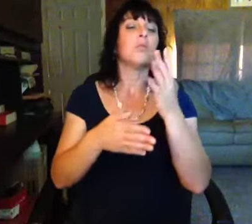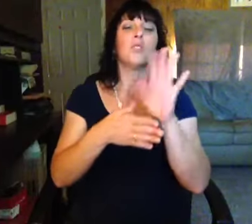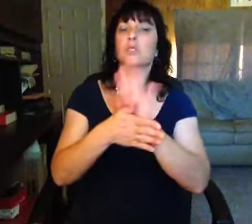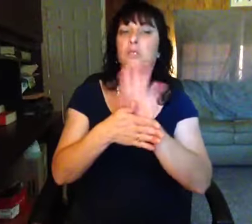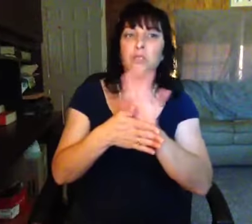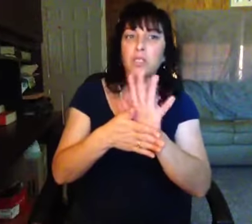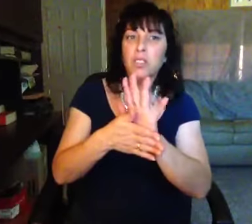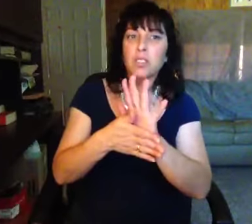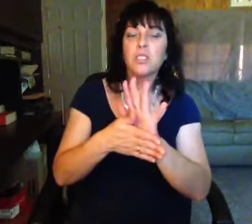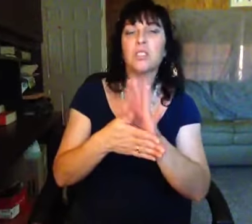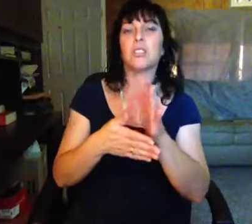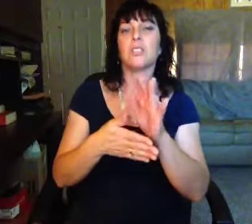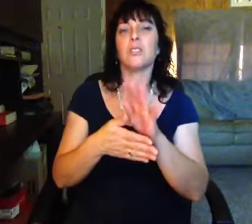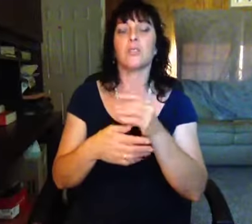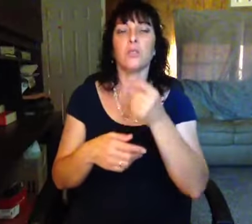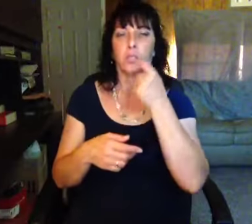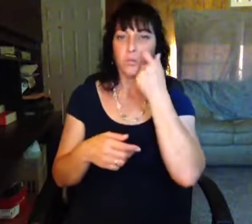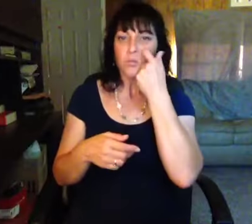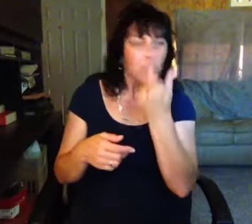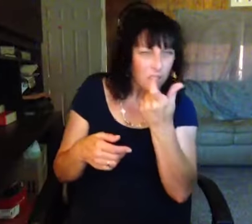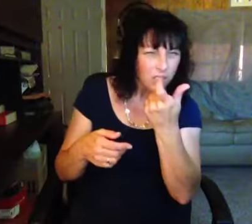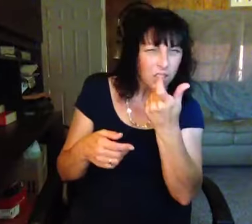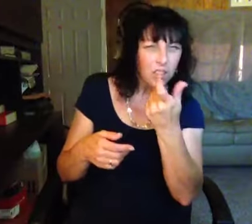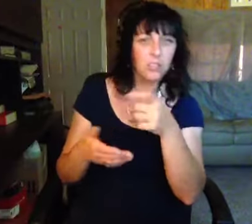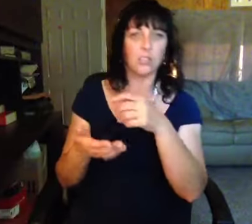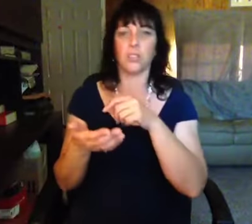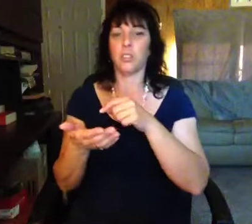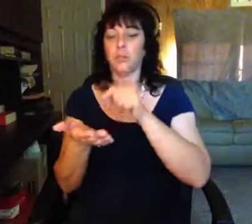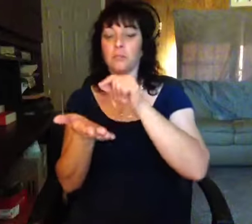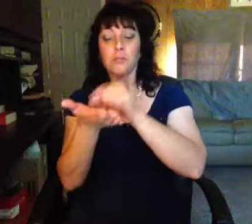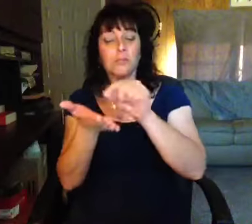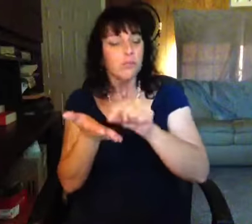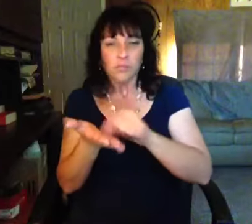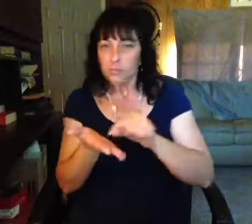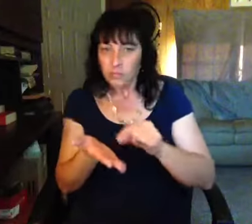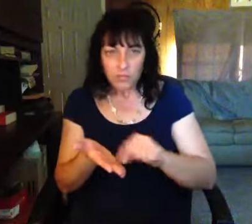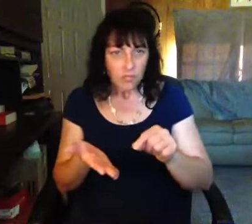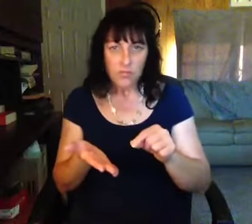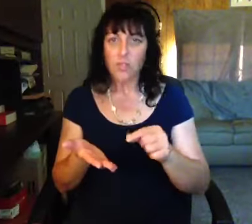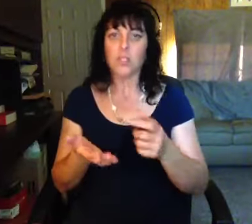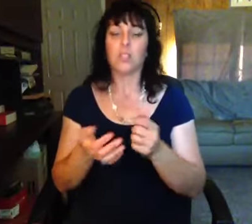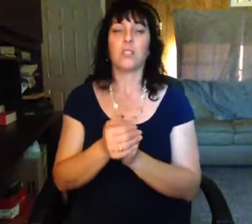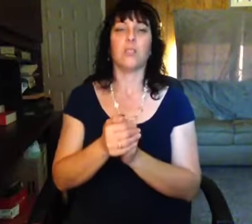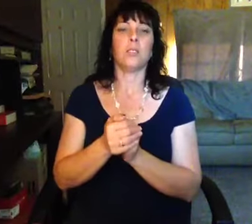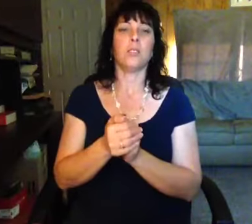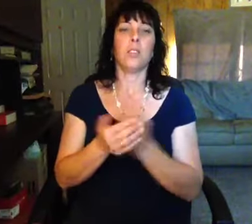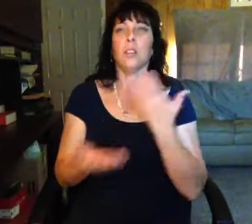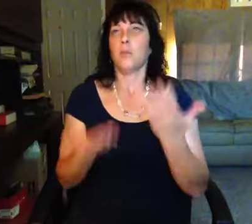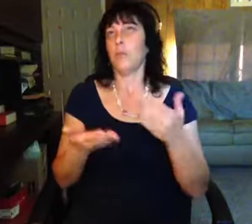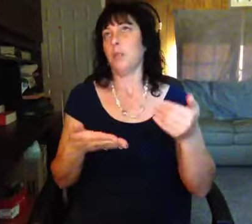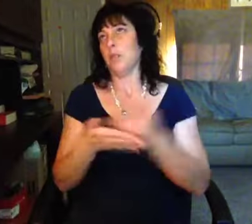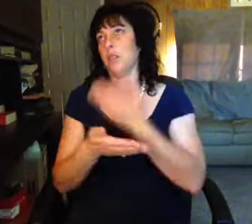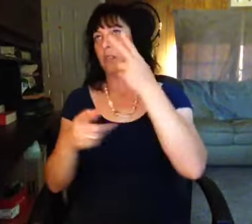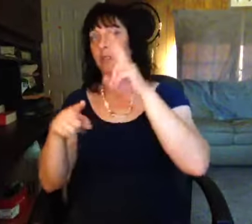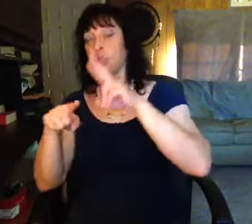there is you're going to want to take some notes on what the new vocabulary is, what some sort of new mathematical method might